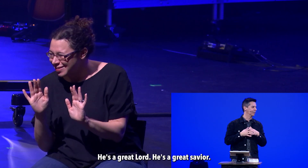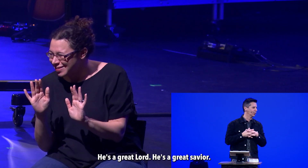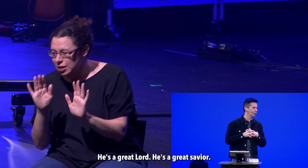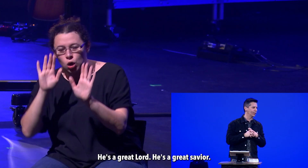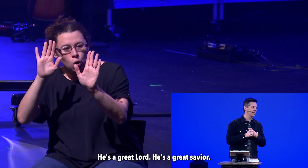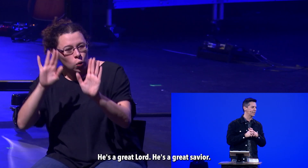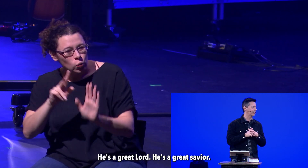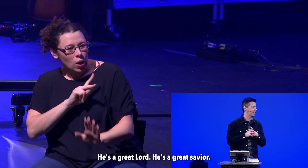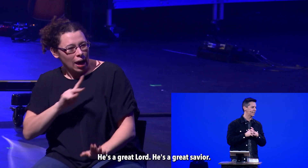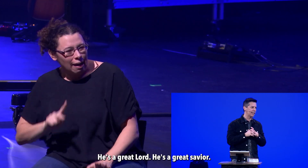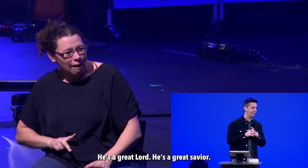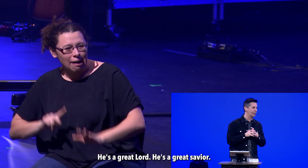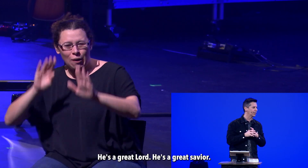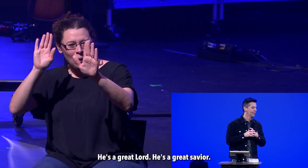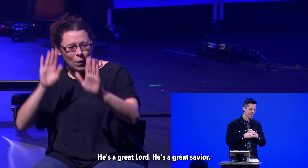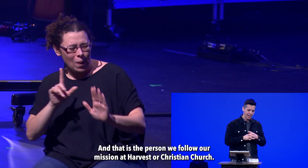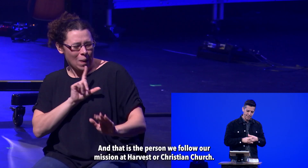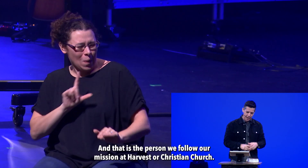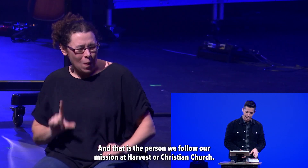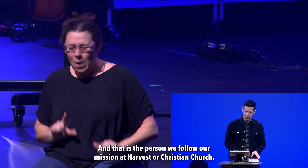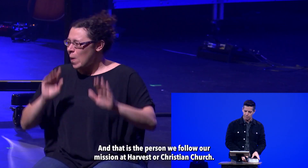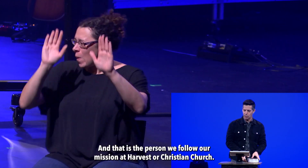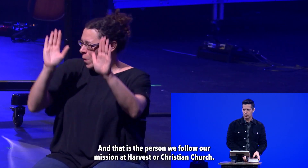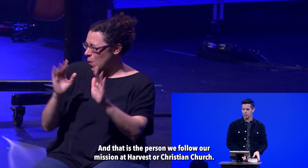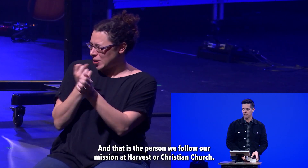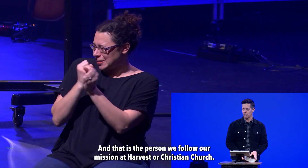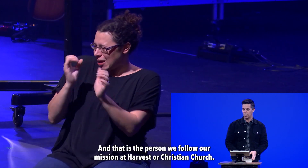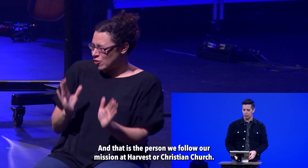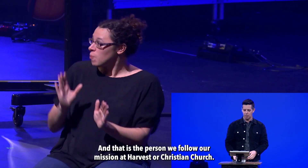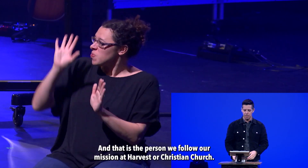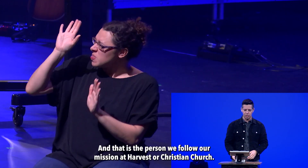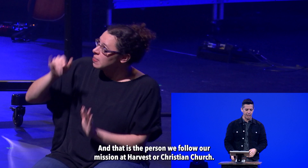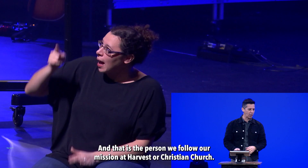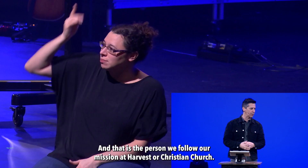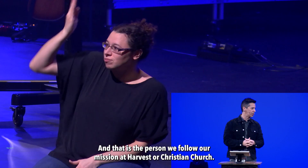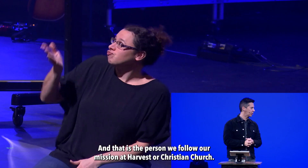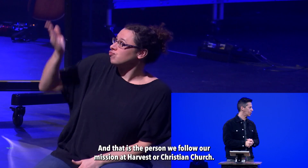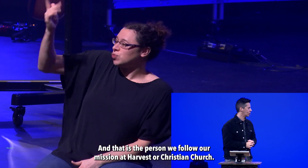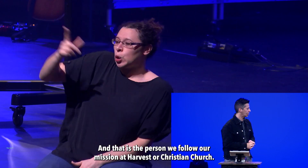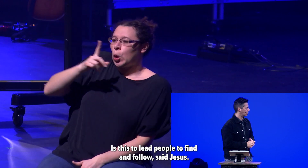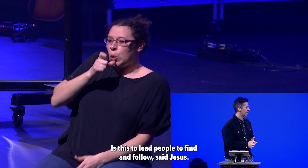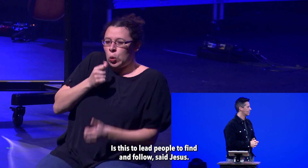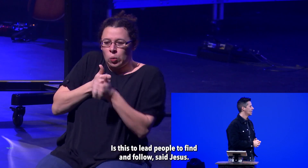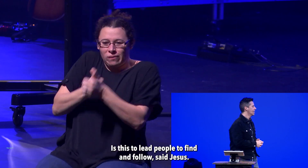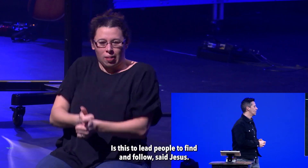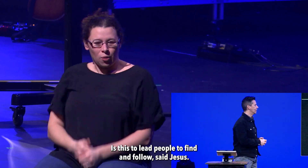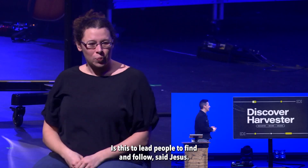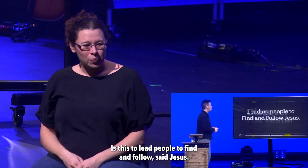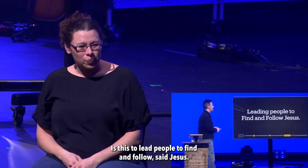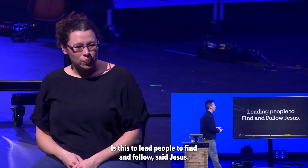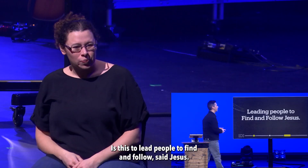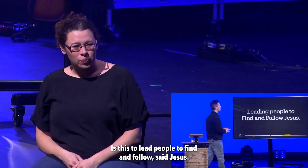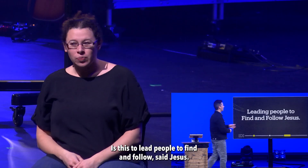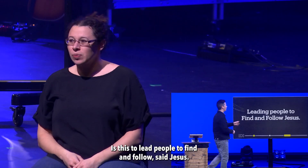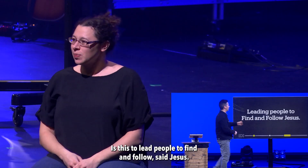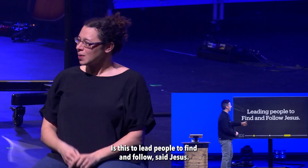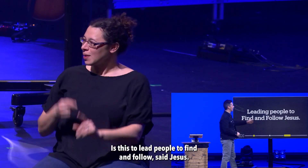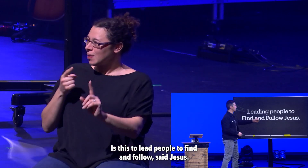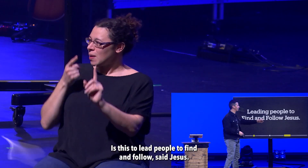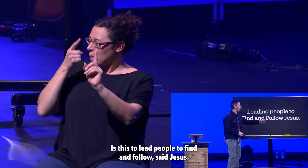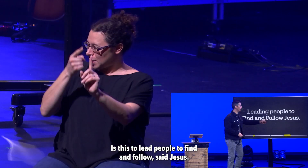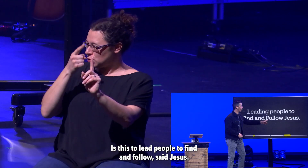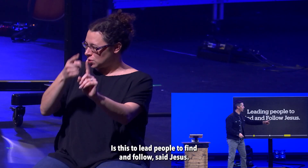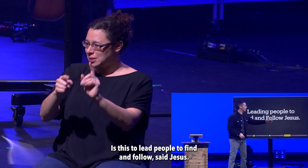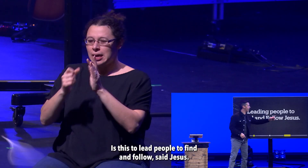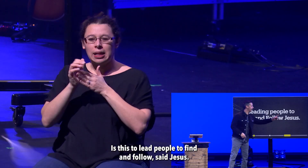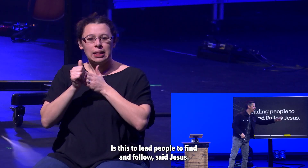is a great Lord. He is a great savior. And that is the person we follow. Our mission at Harvester Christian Church is this: to lead people to find